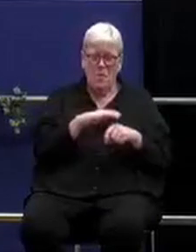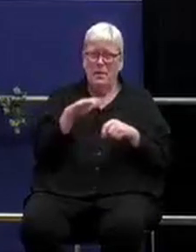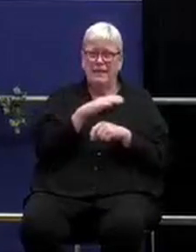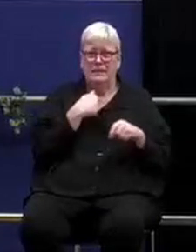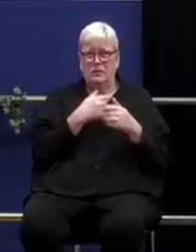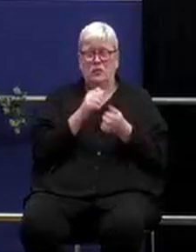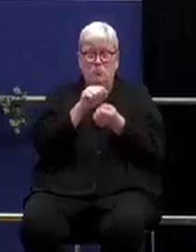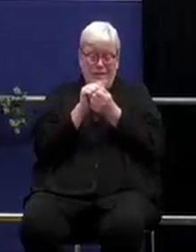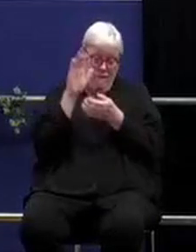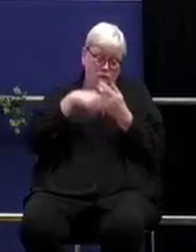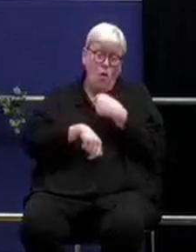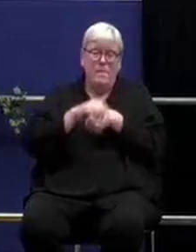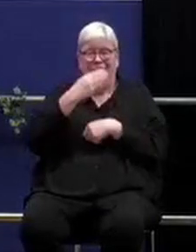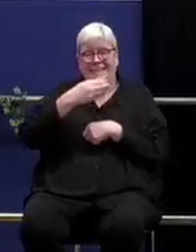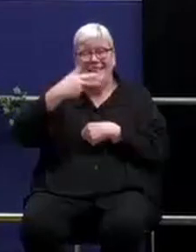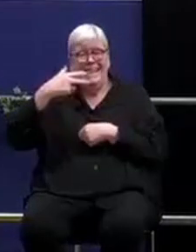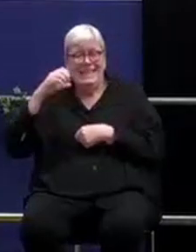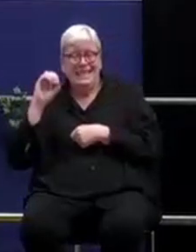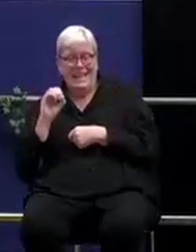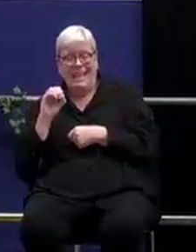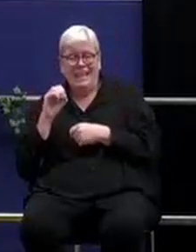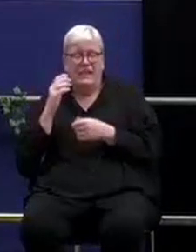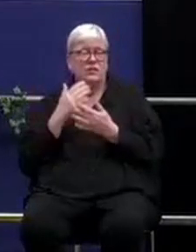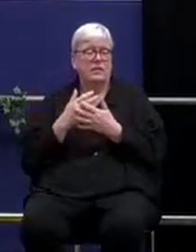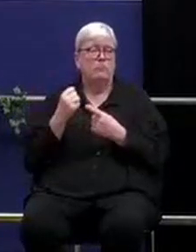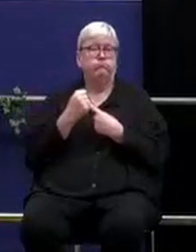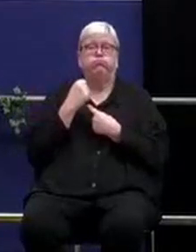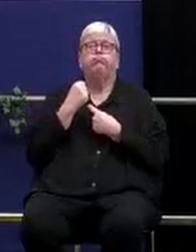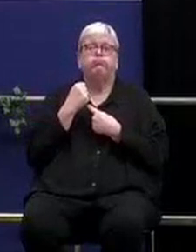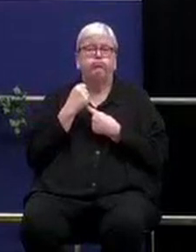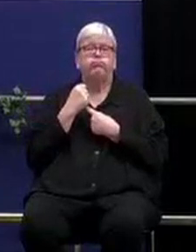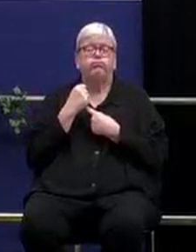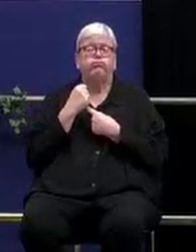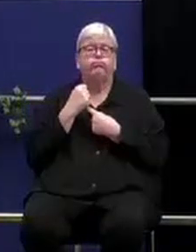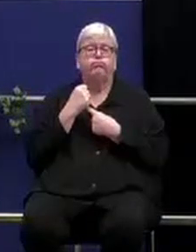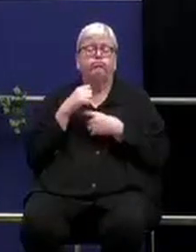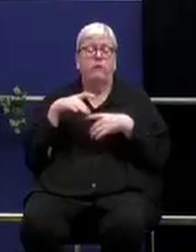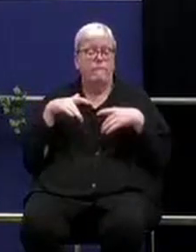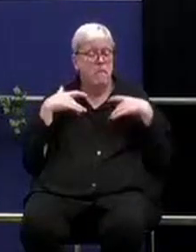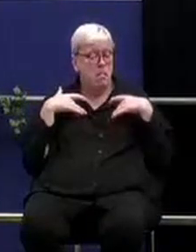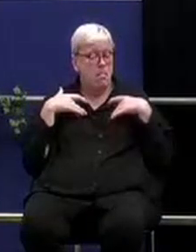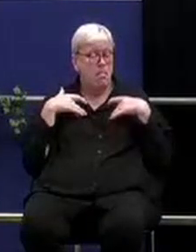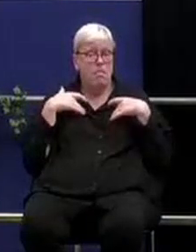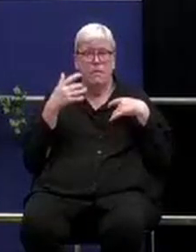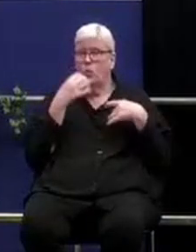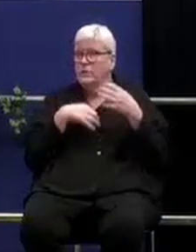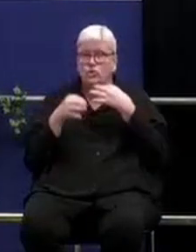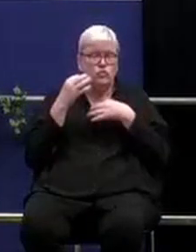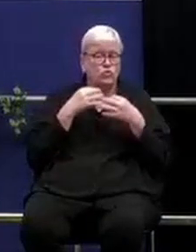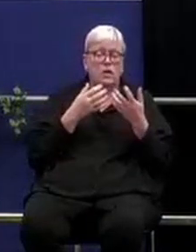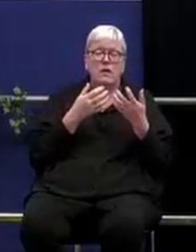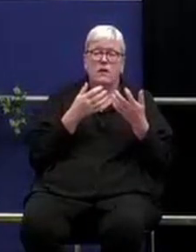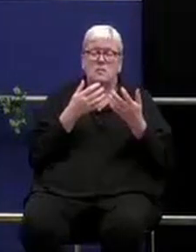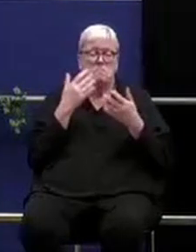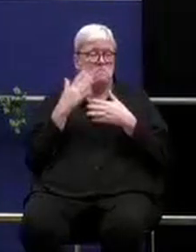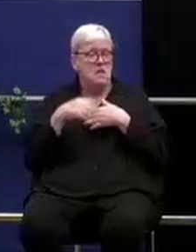80s. And immediately I was just kind of struck by all these huge societal questions. I hadn't had any desire to